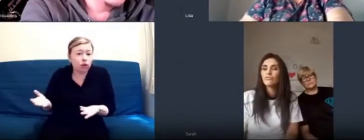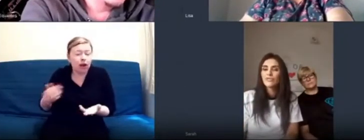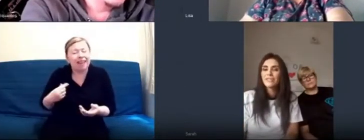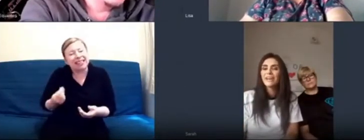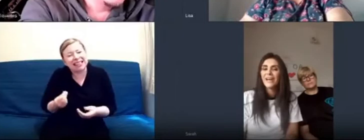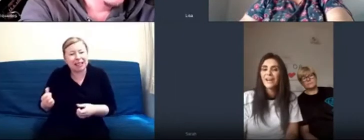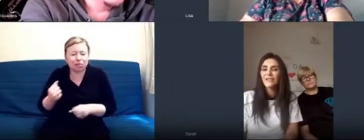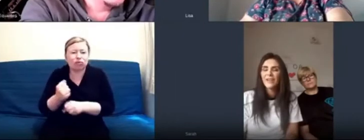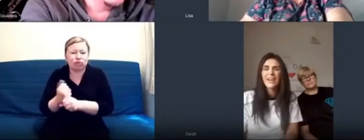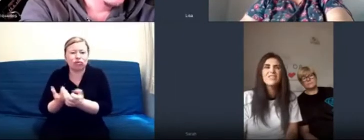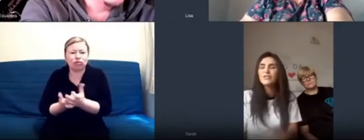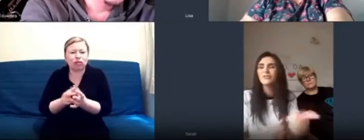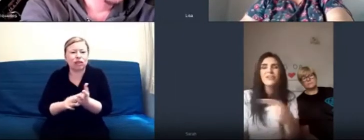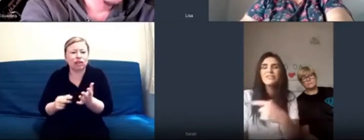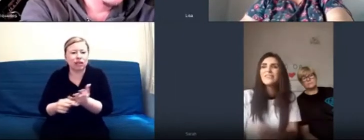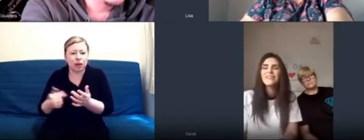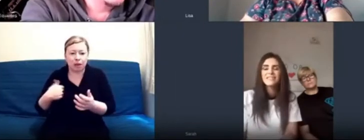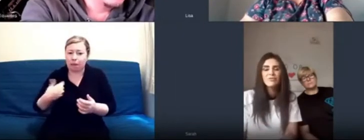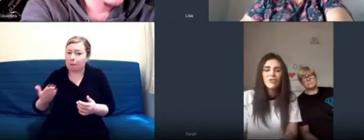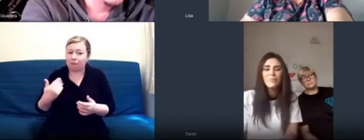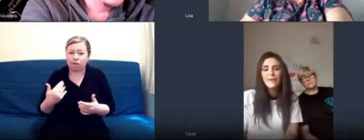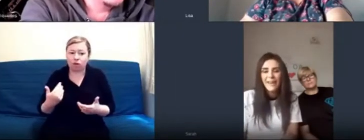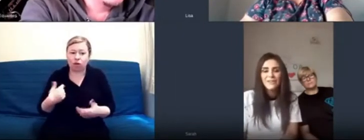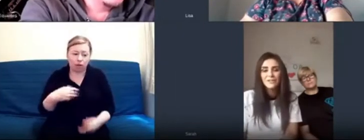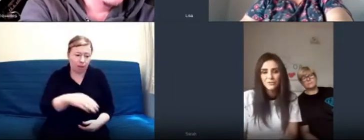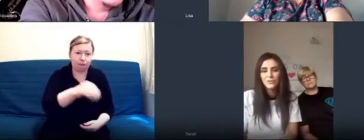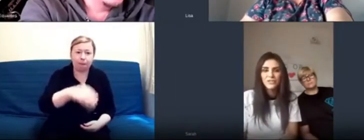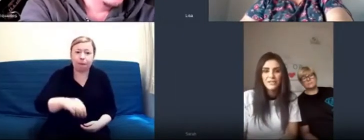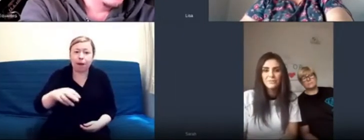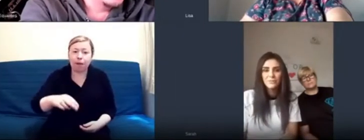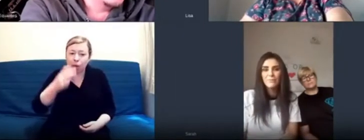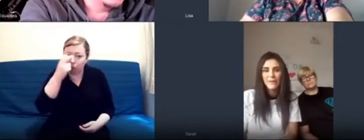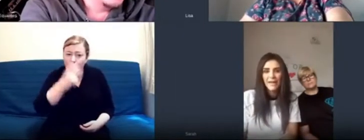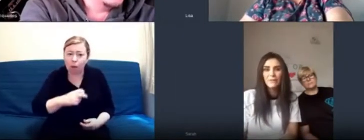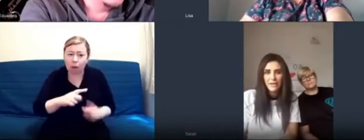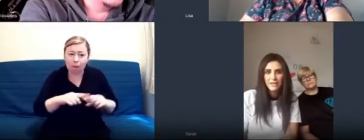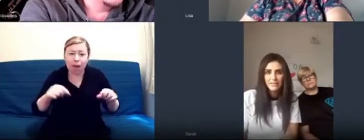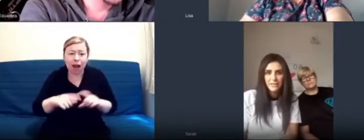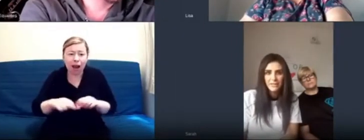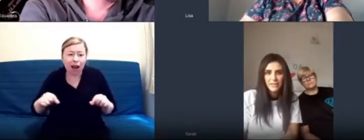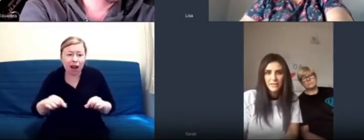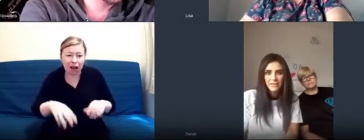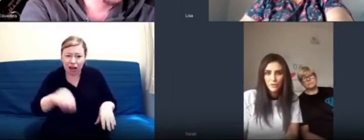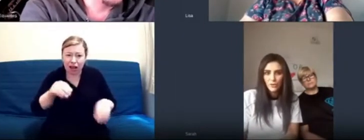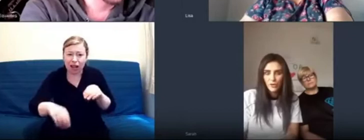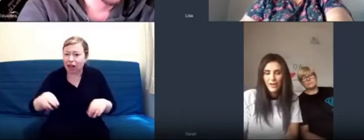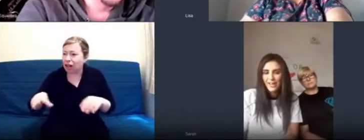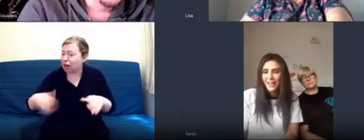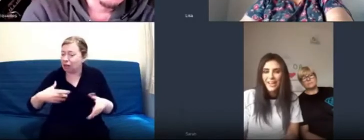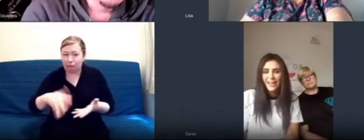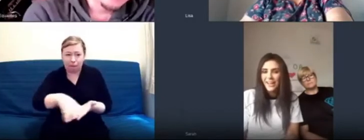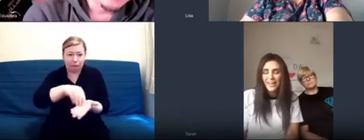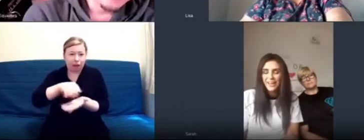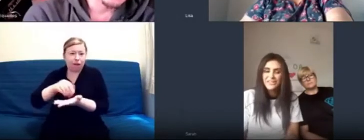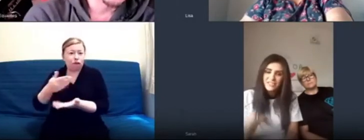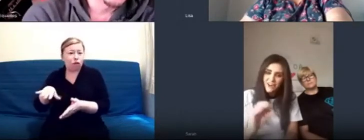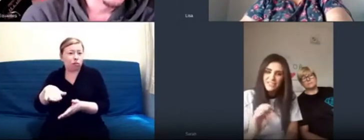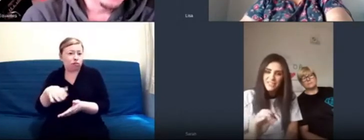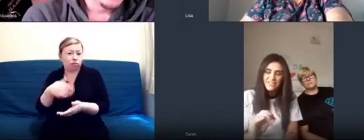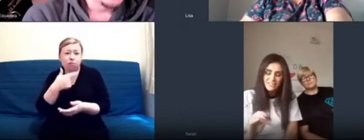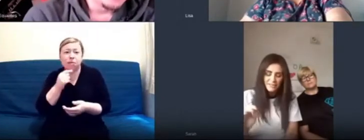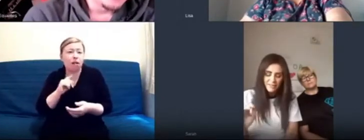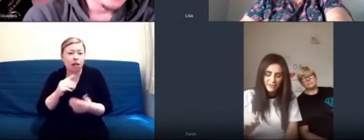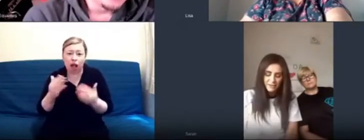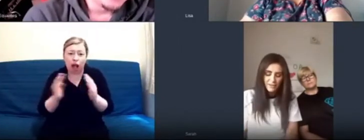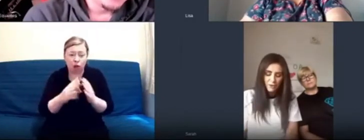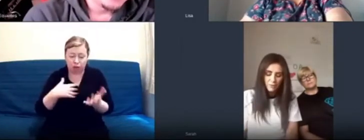We really have. I used to go around collecting rotten bananas off doorsteps and eat the banana bread. You know, like it